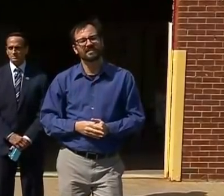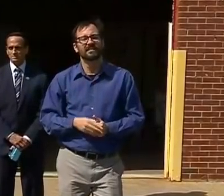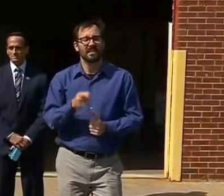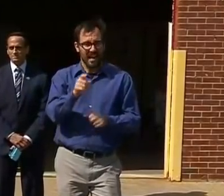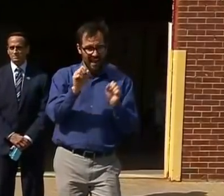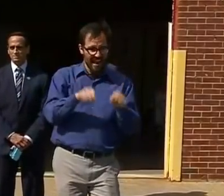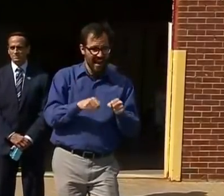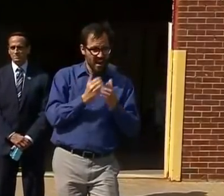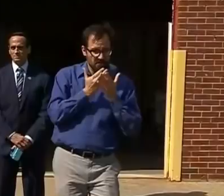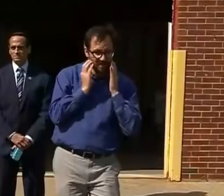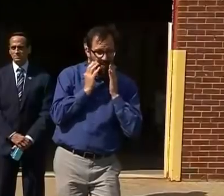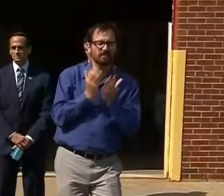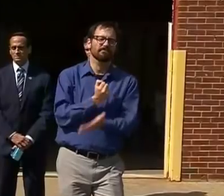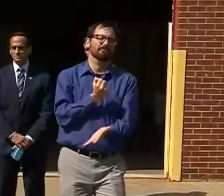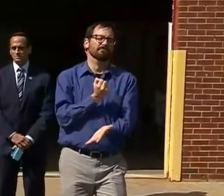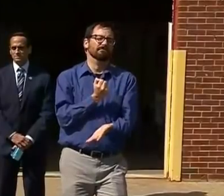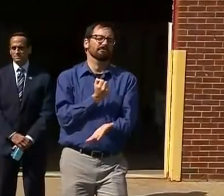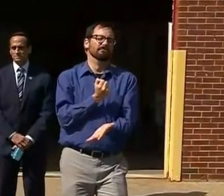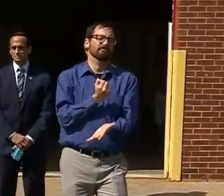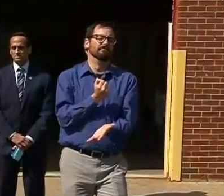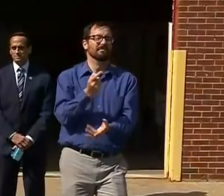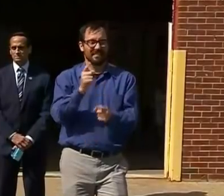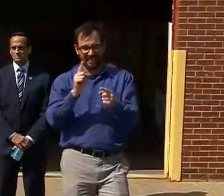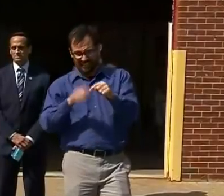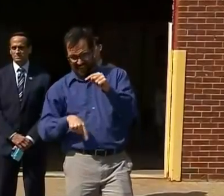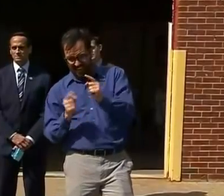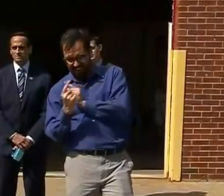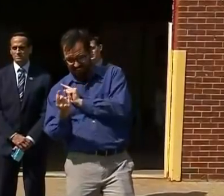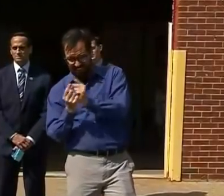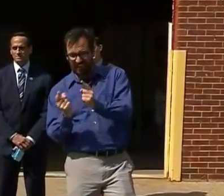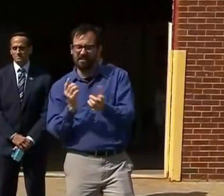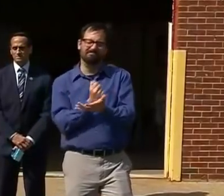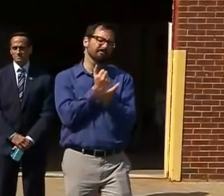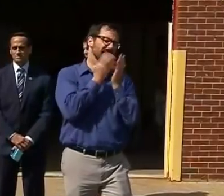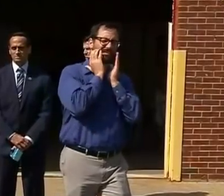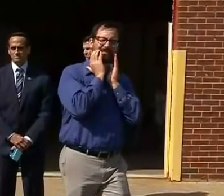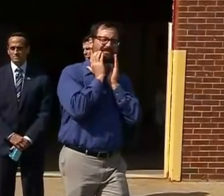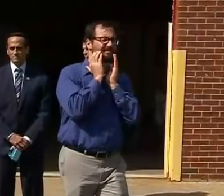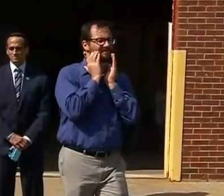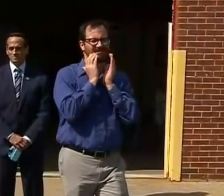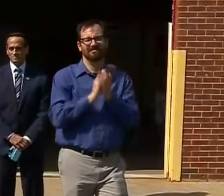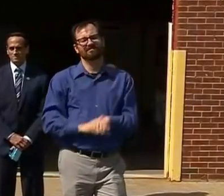can't socially distance, please do, because